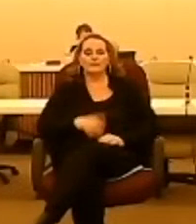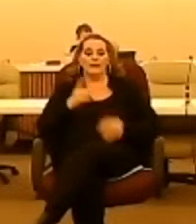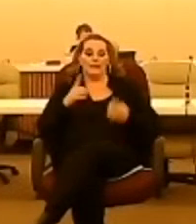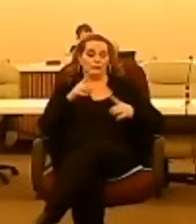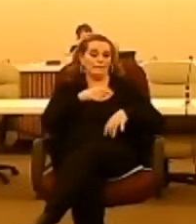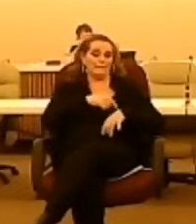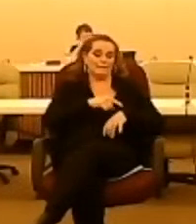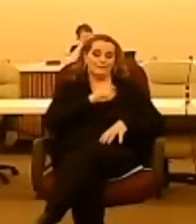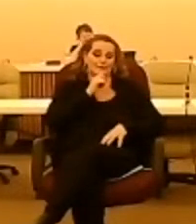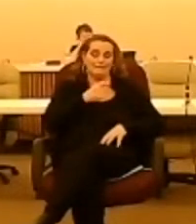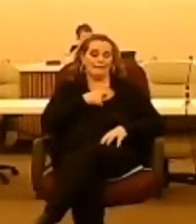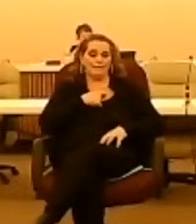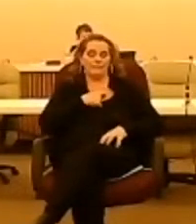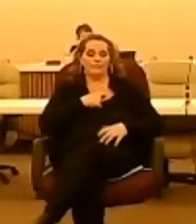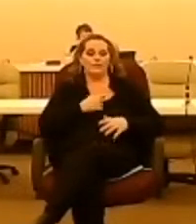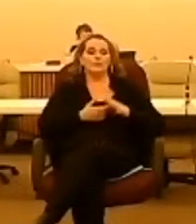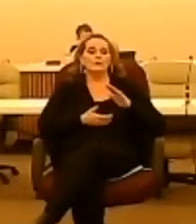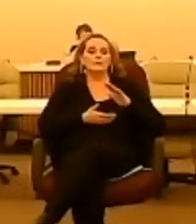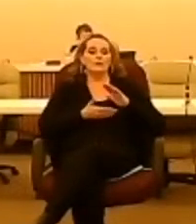did not have operating,